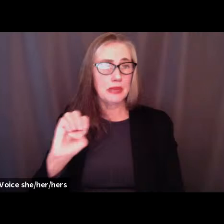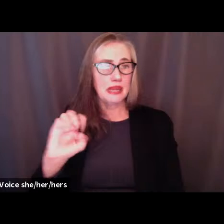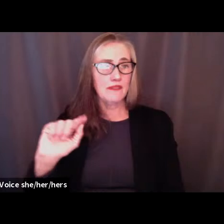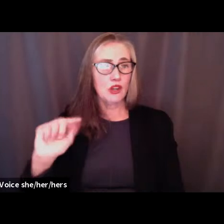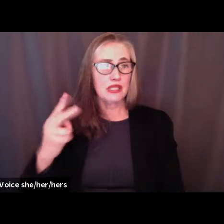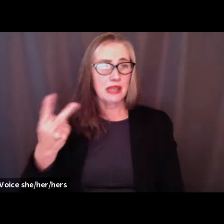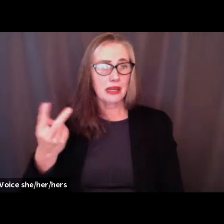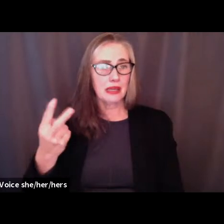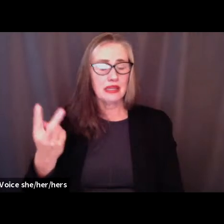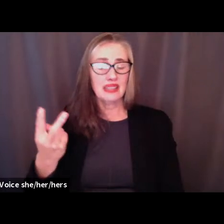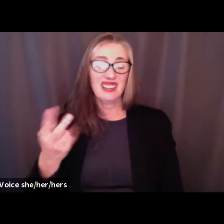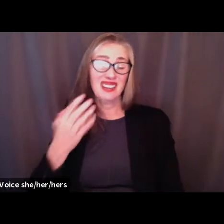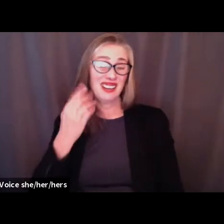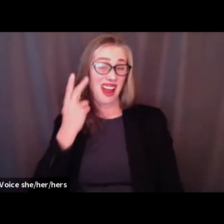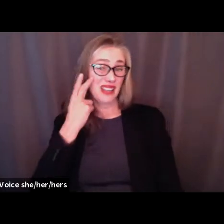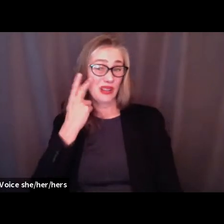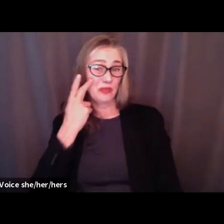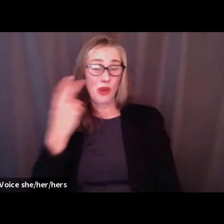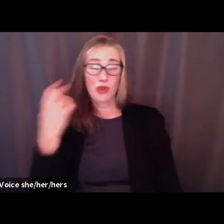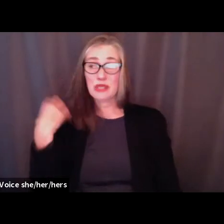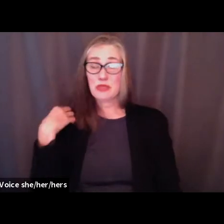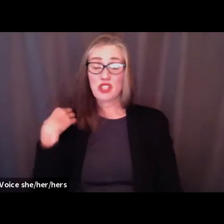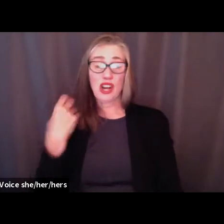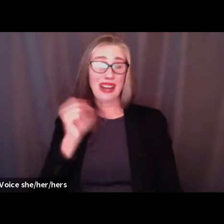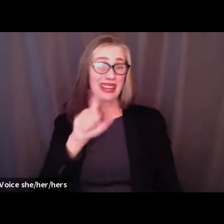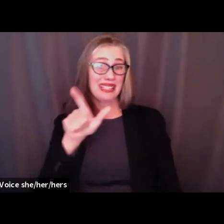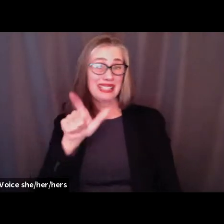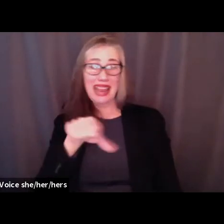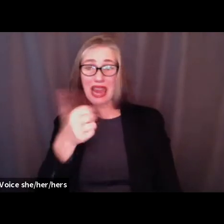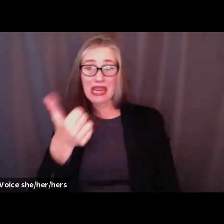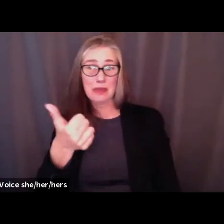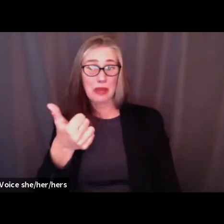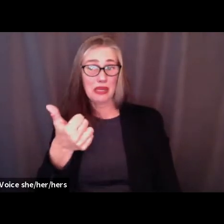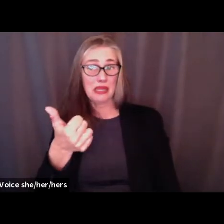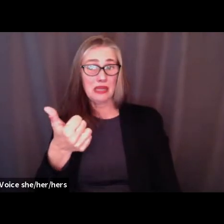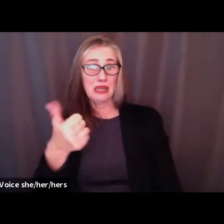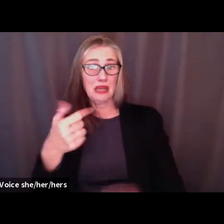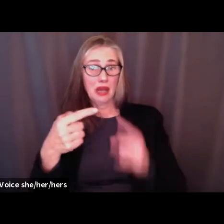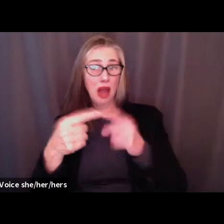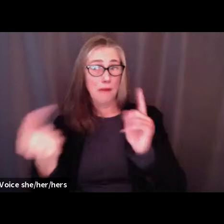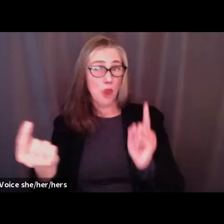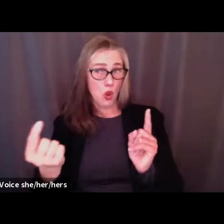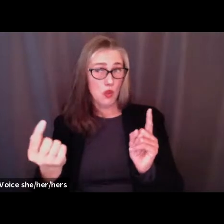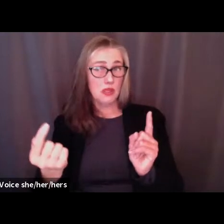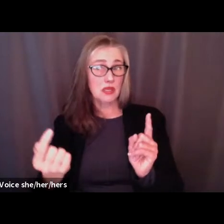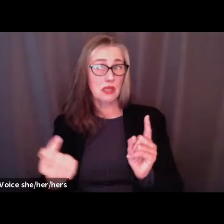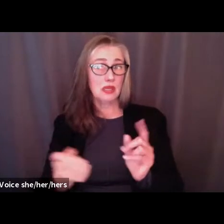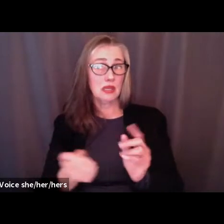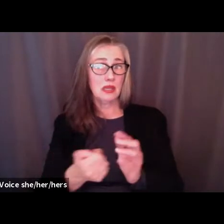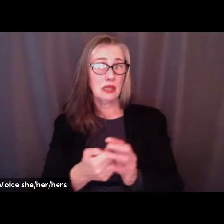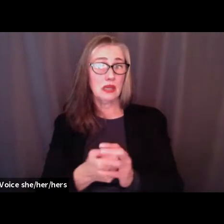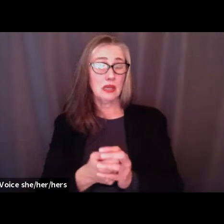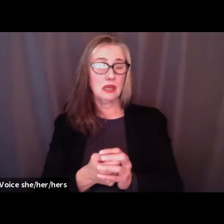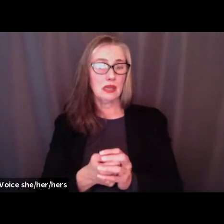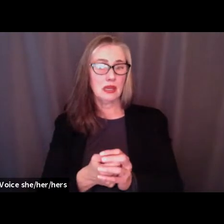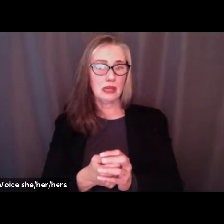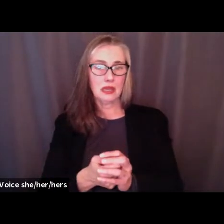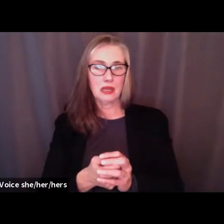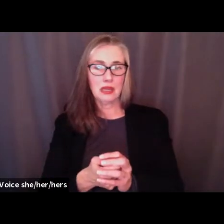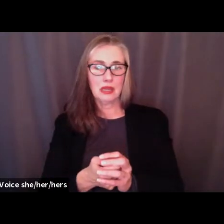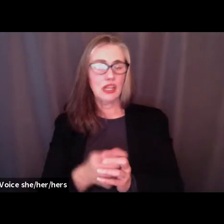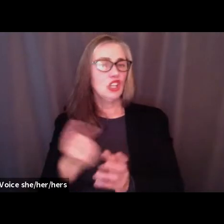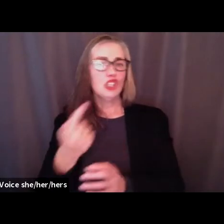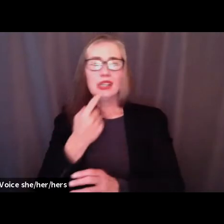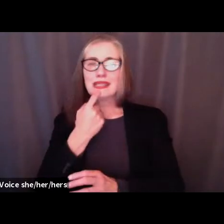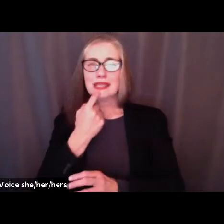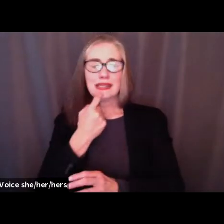and just ask if there is any opposed and then move for. I would just simply